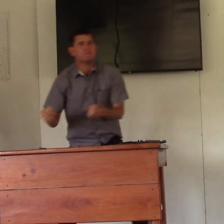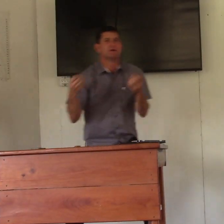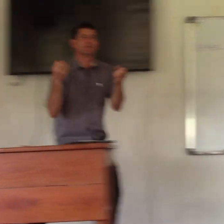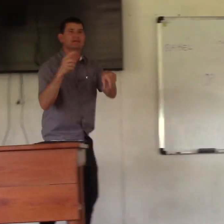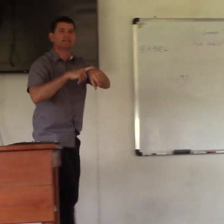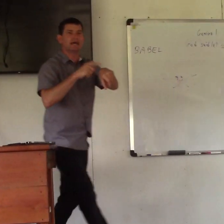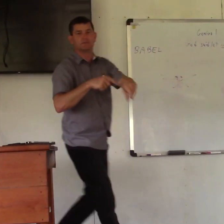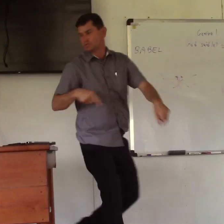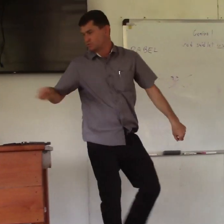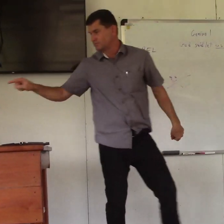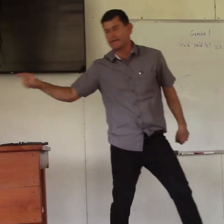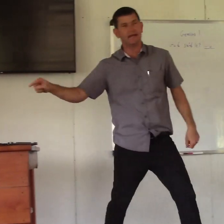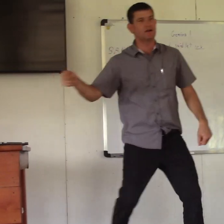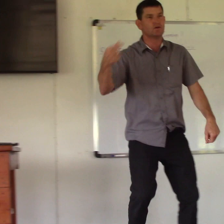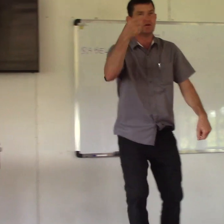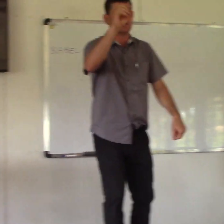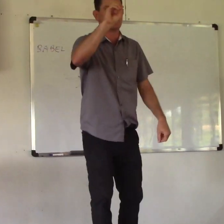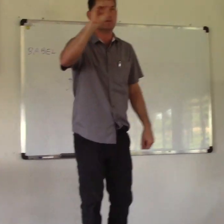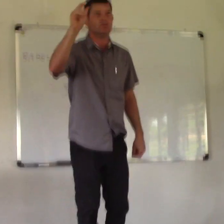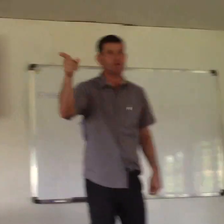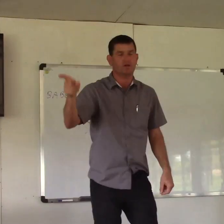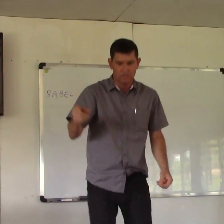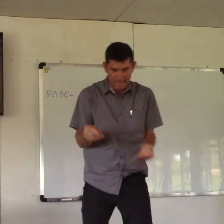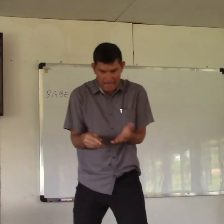Many, many times. There. Google.